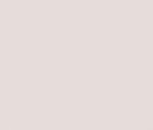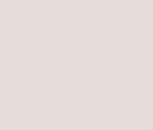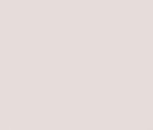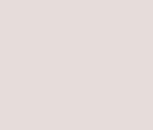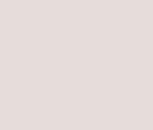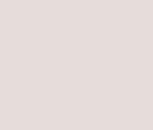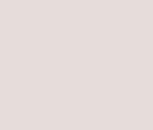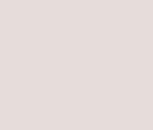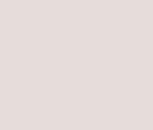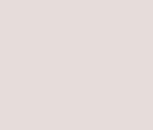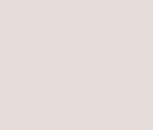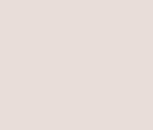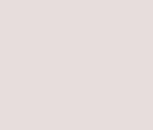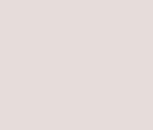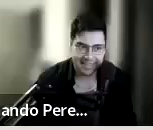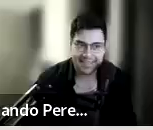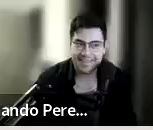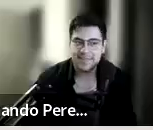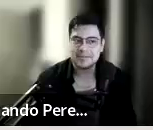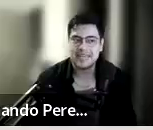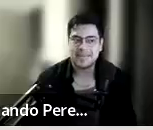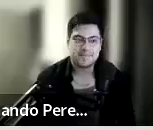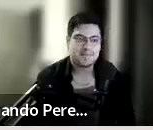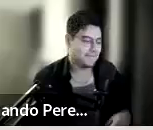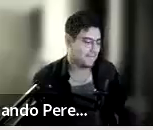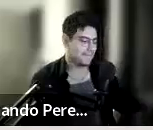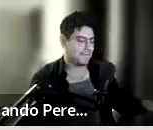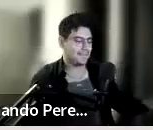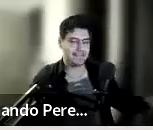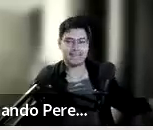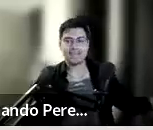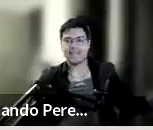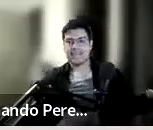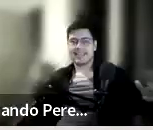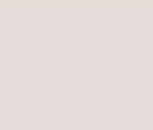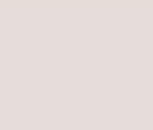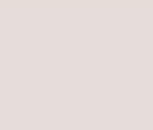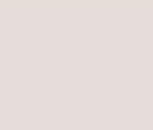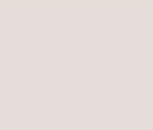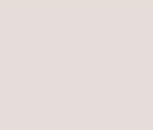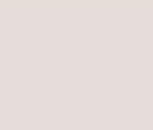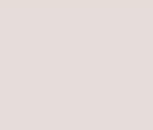Great. Great, ajá. One more time. Here is my cell phone, Ambar.